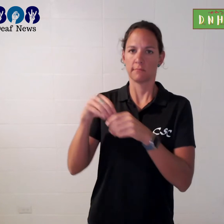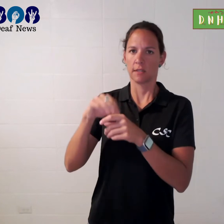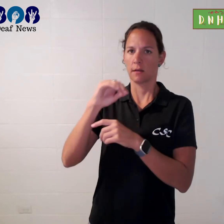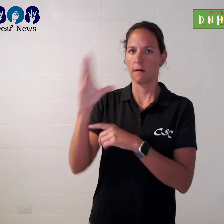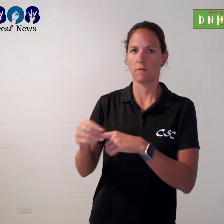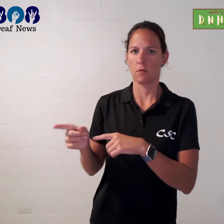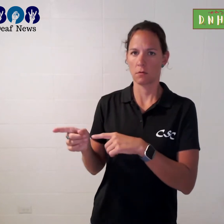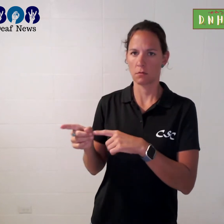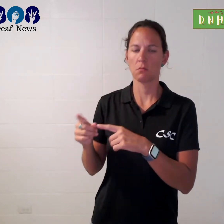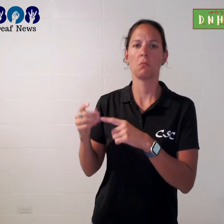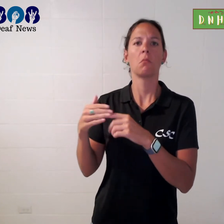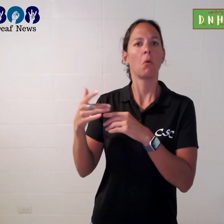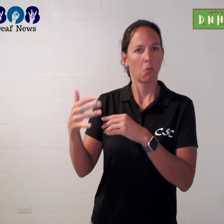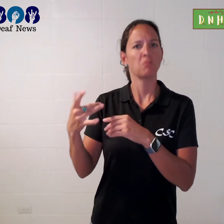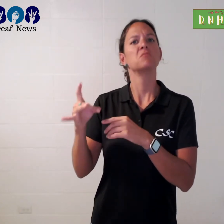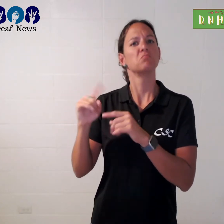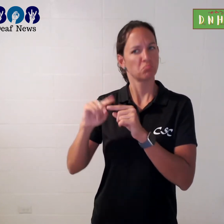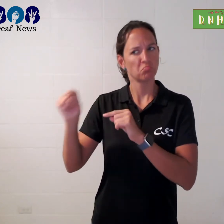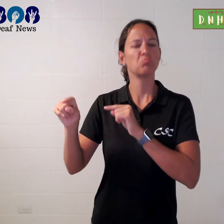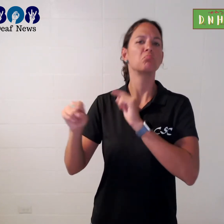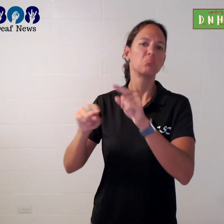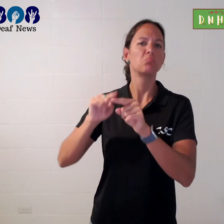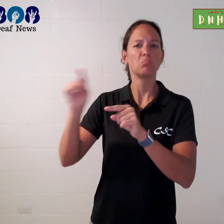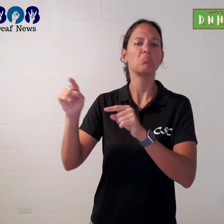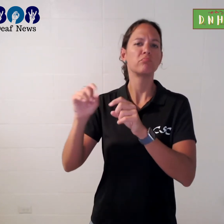That was the first human case in Africa.